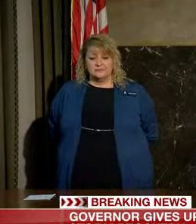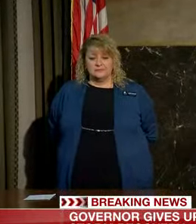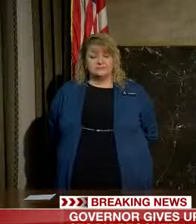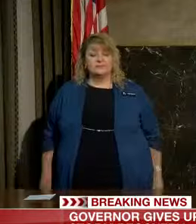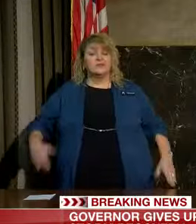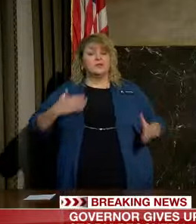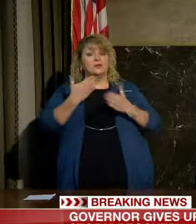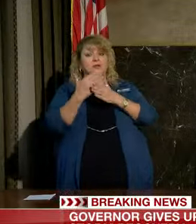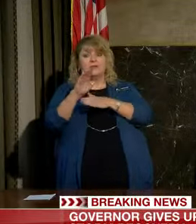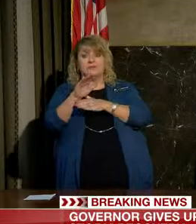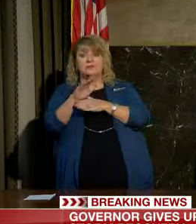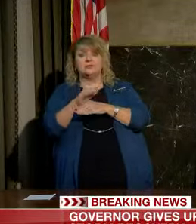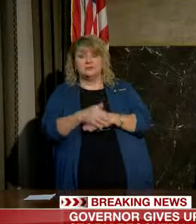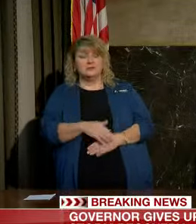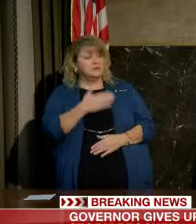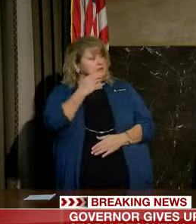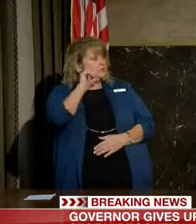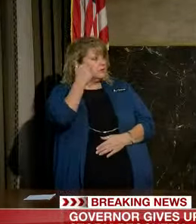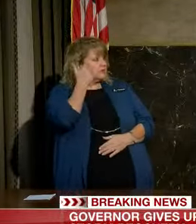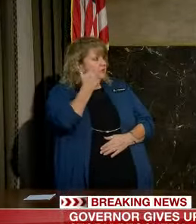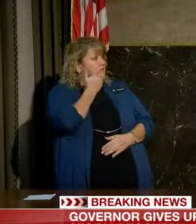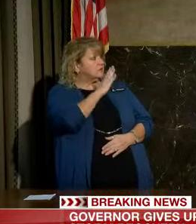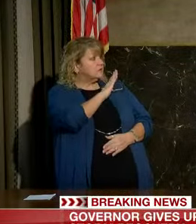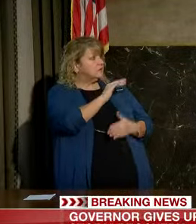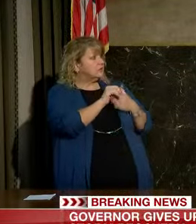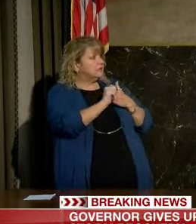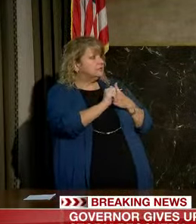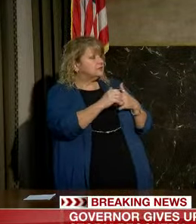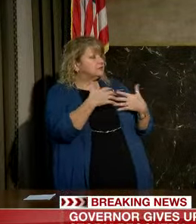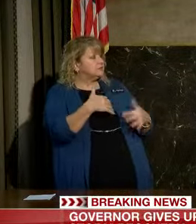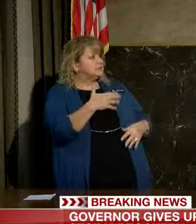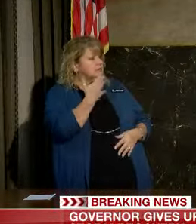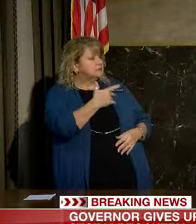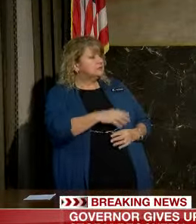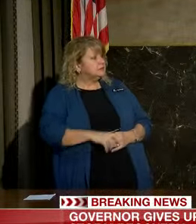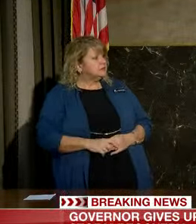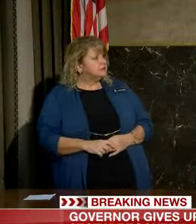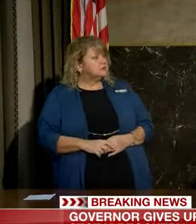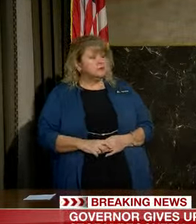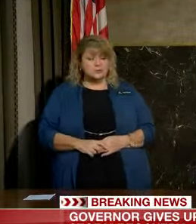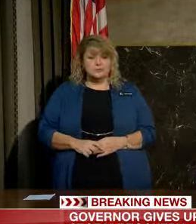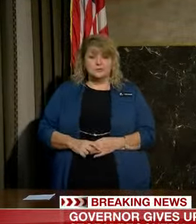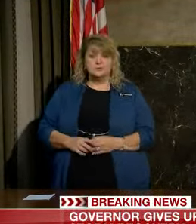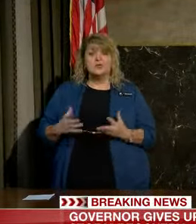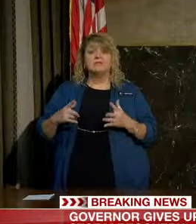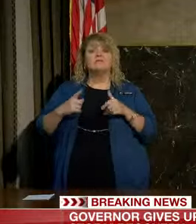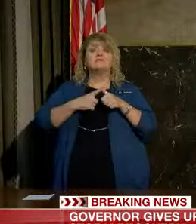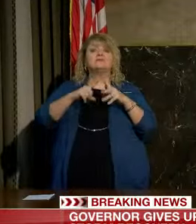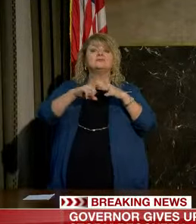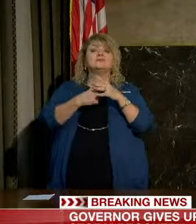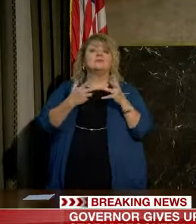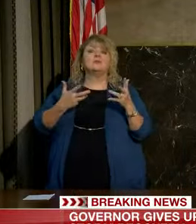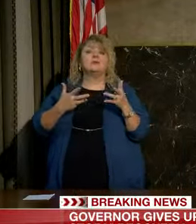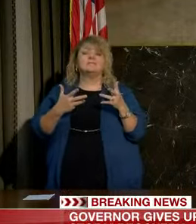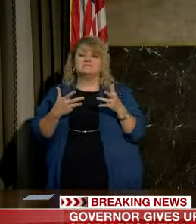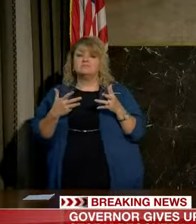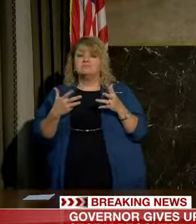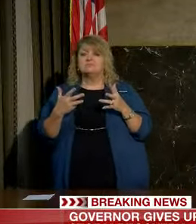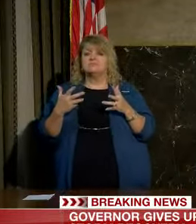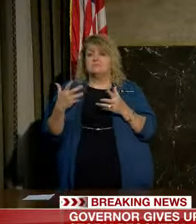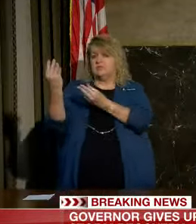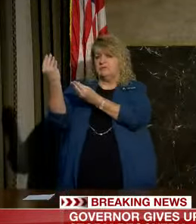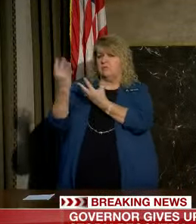Good afternoon. Thank you, Governor. Thank you for your leadership. I'd like to just start by mentioning we got word